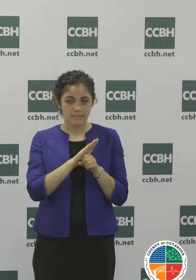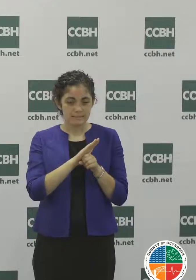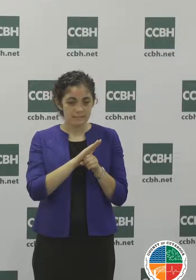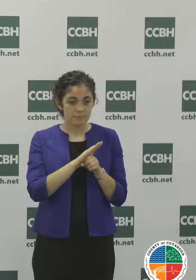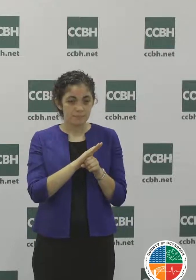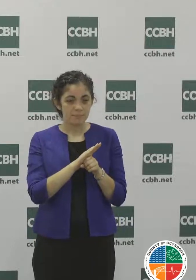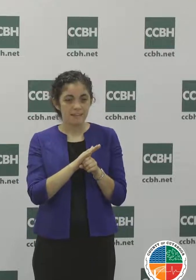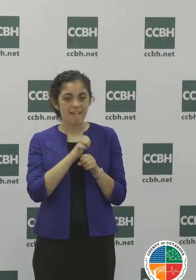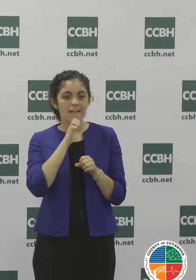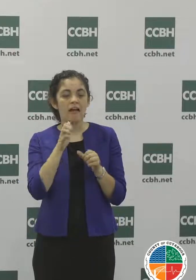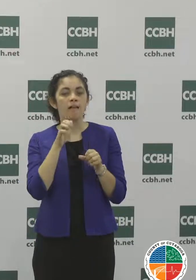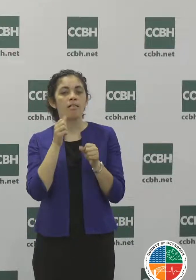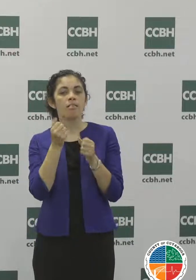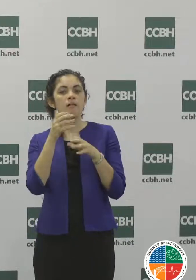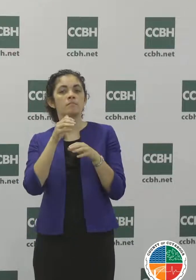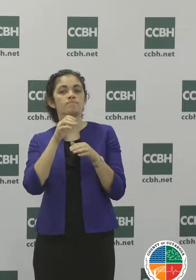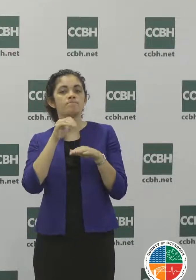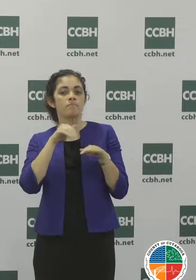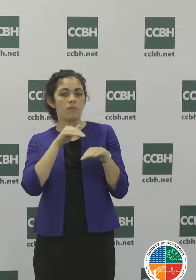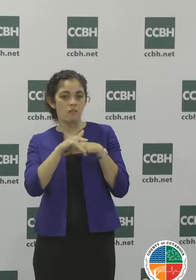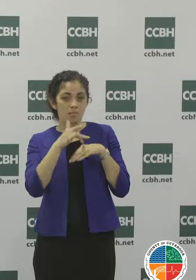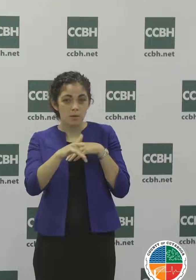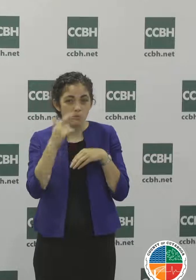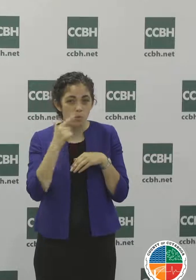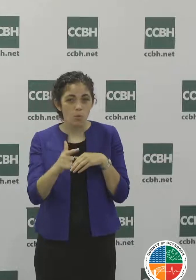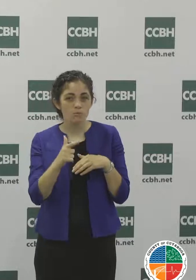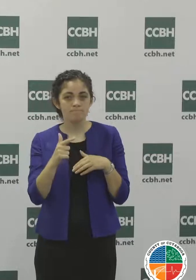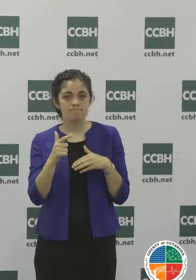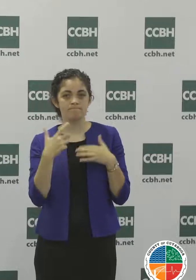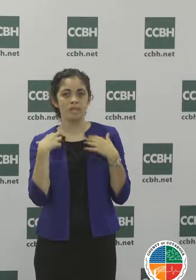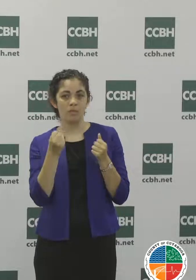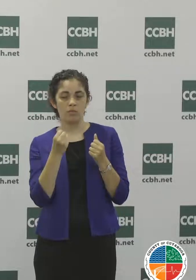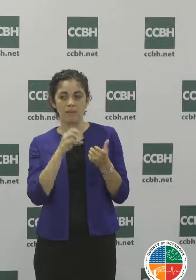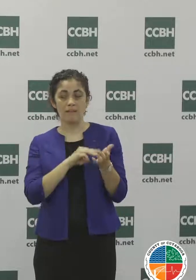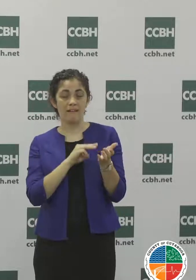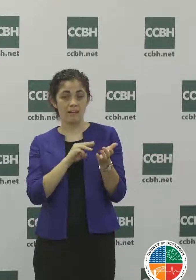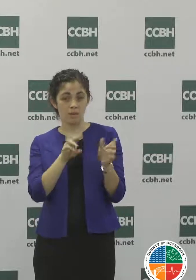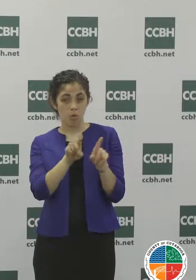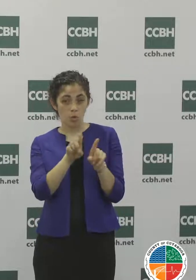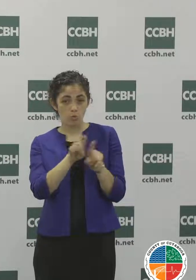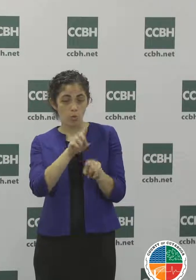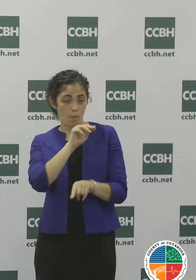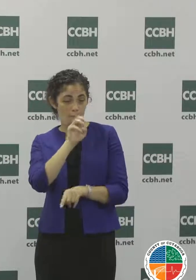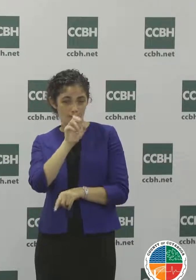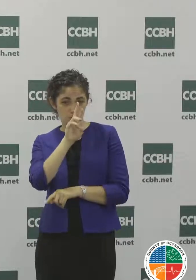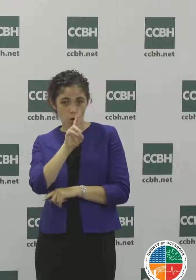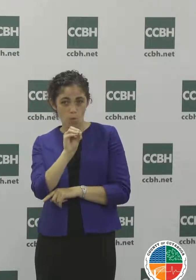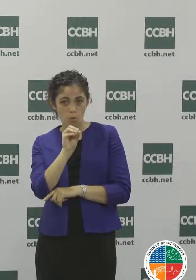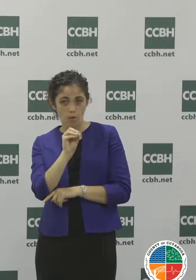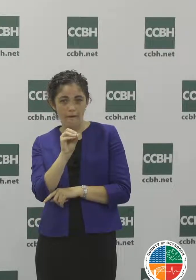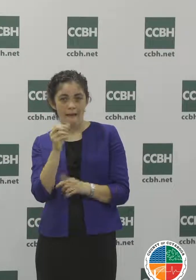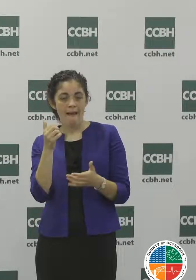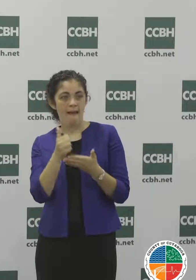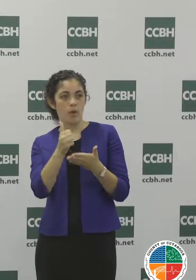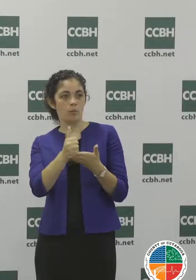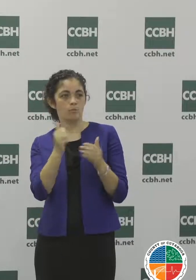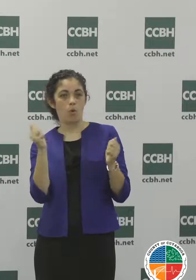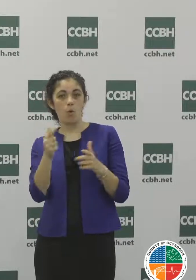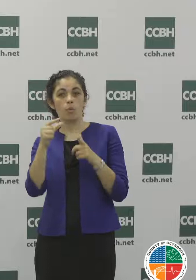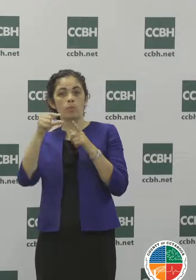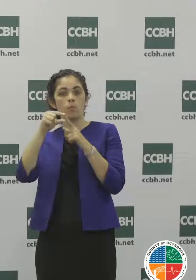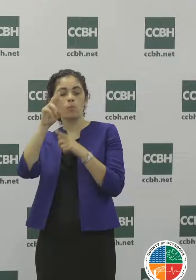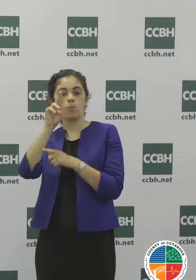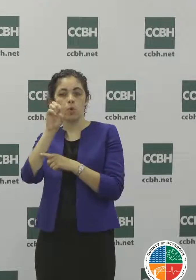less access to health care. The Board of Health and Metro Health have been working with the Word